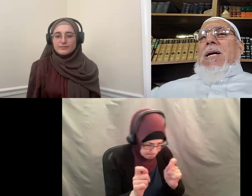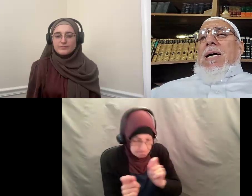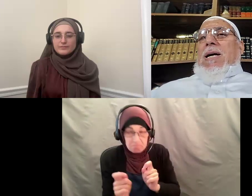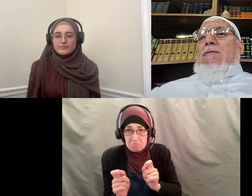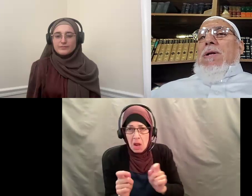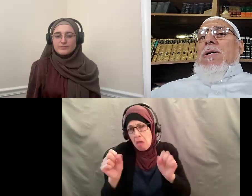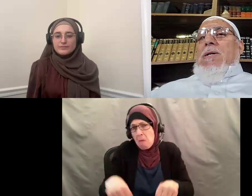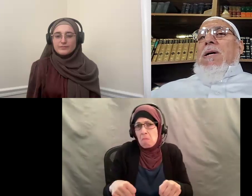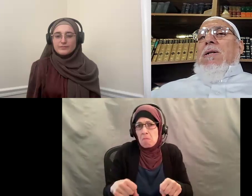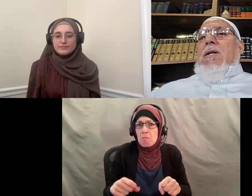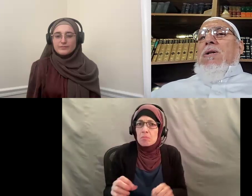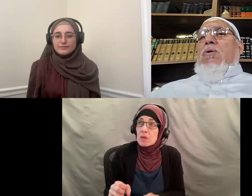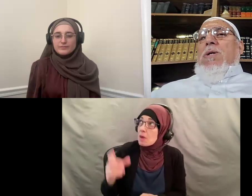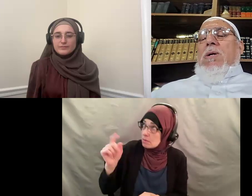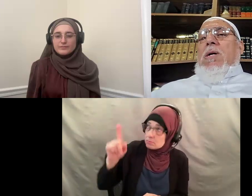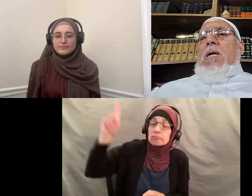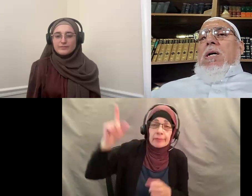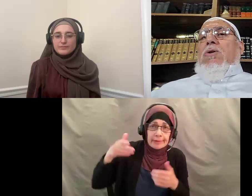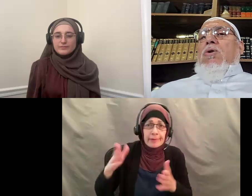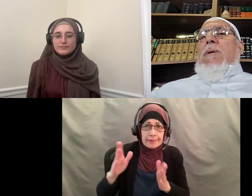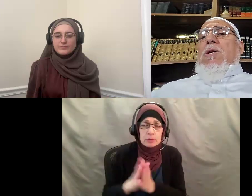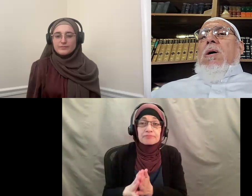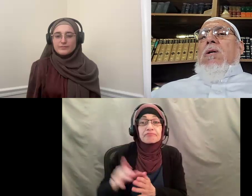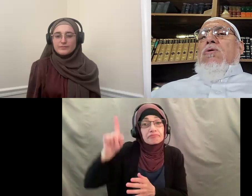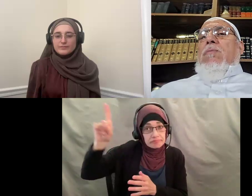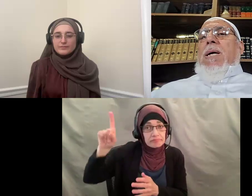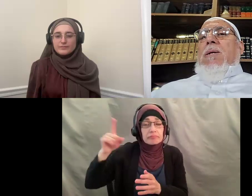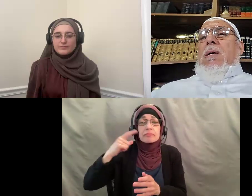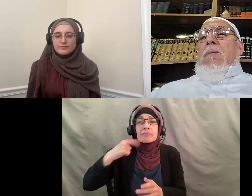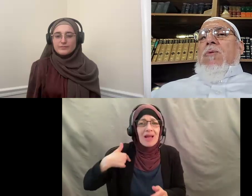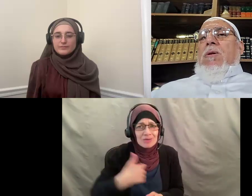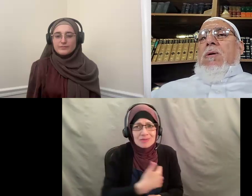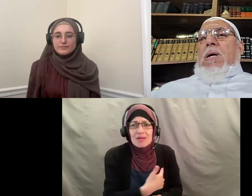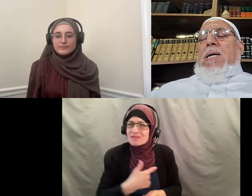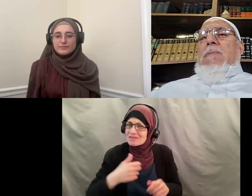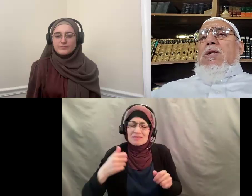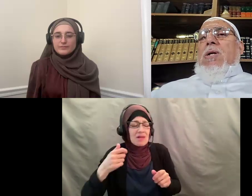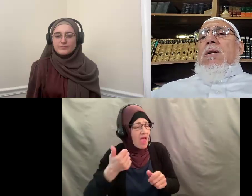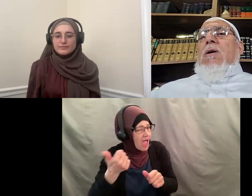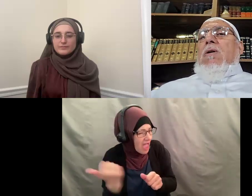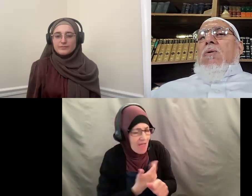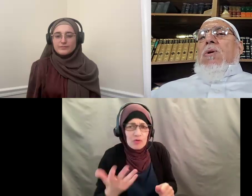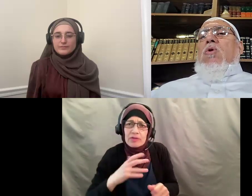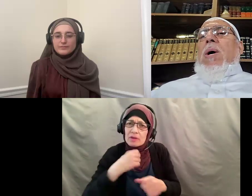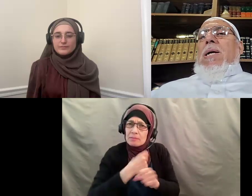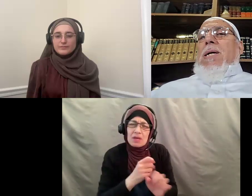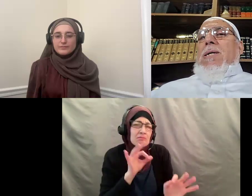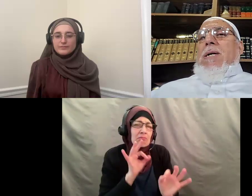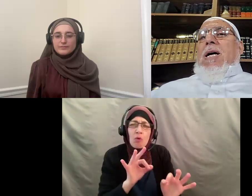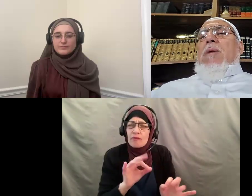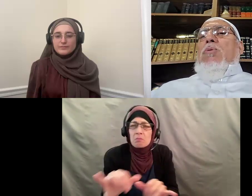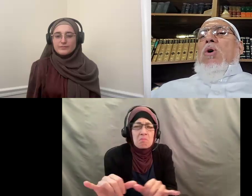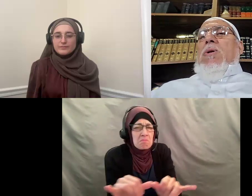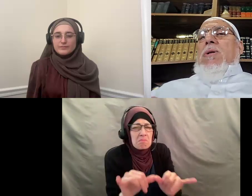us everything is created in due measure. In due measure also means, as I mentioned, with